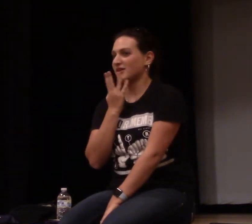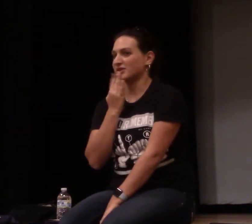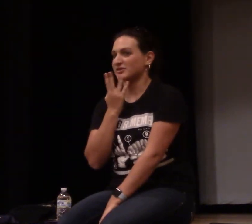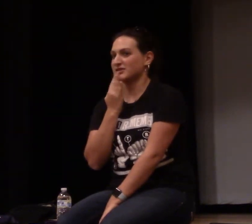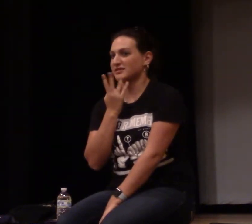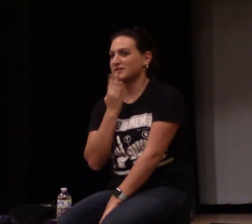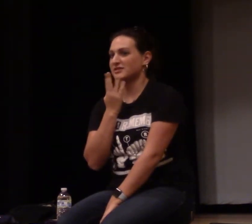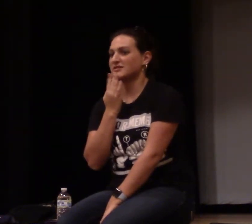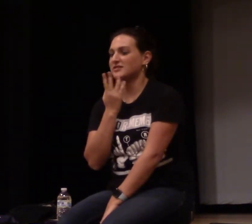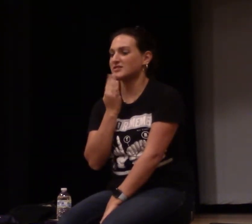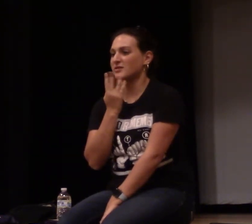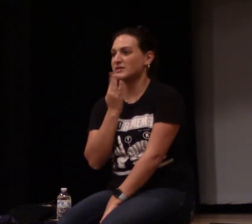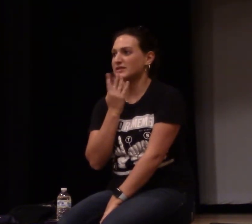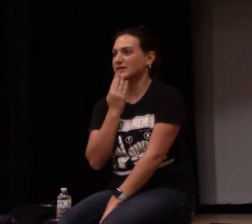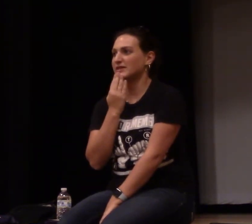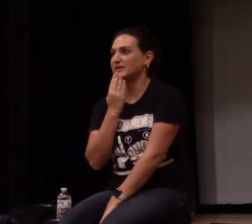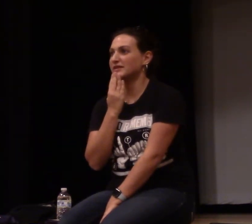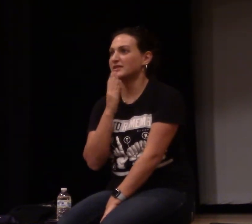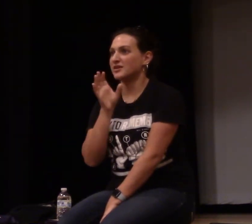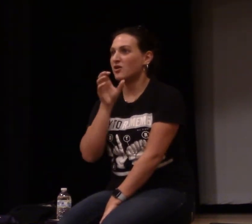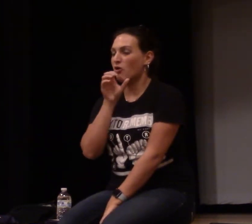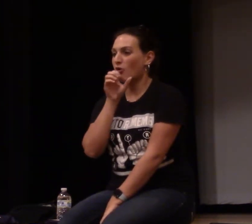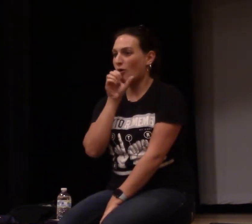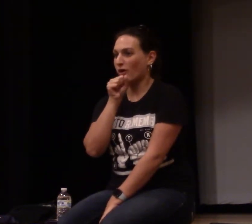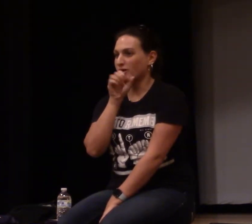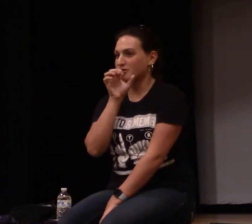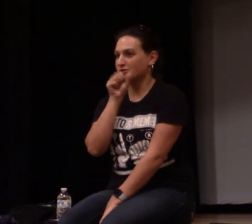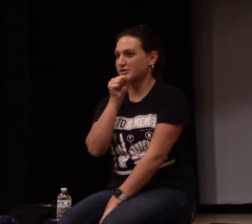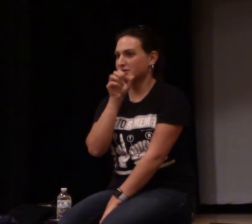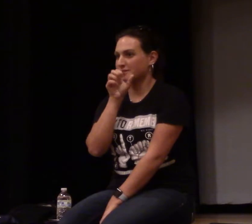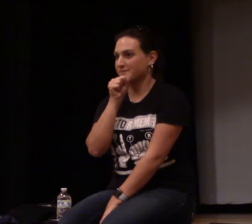Colors. So then we did orange.